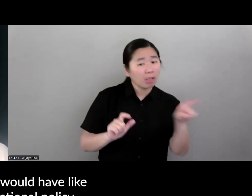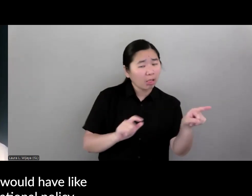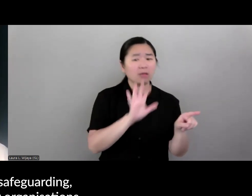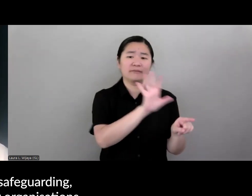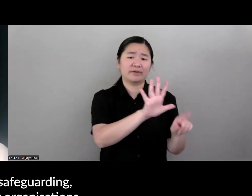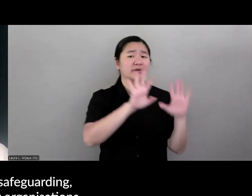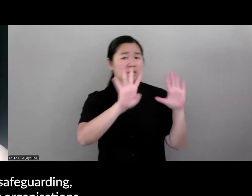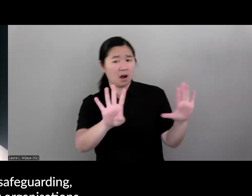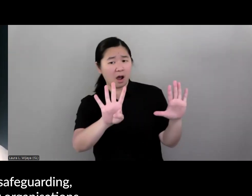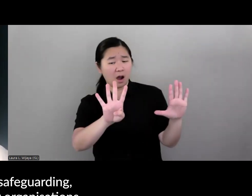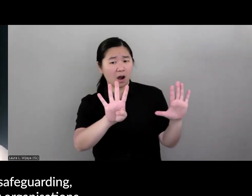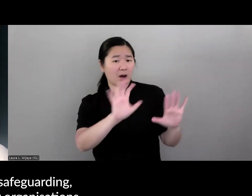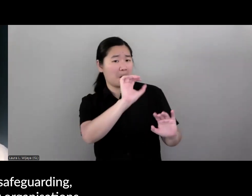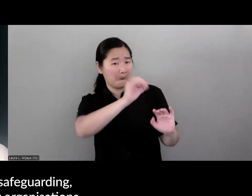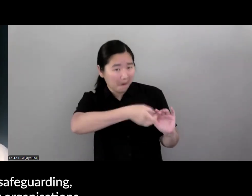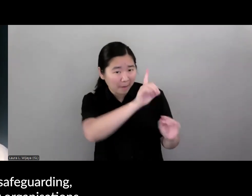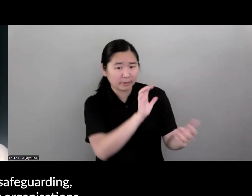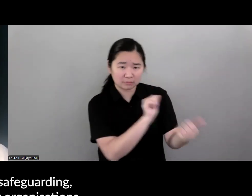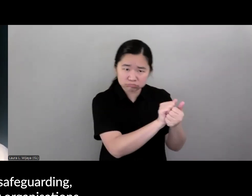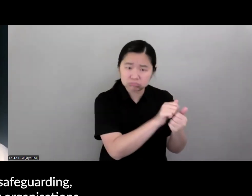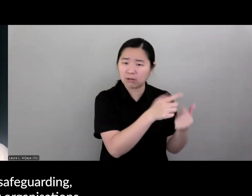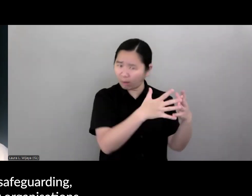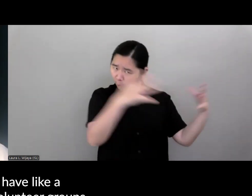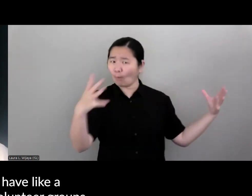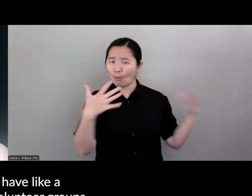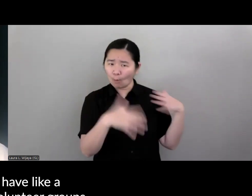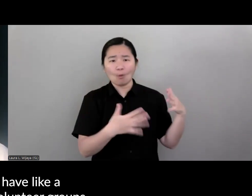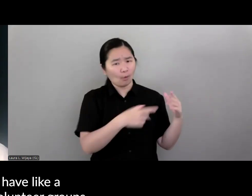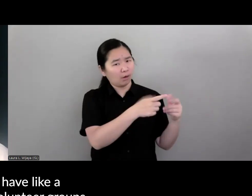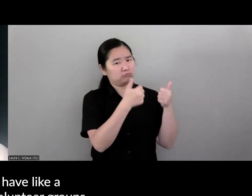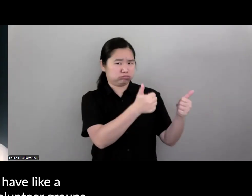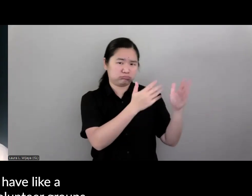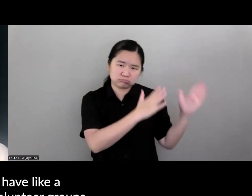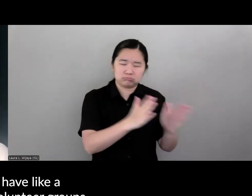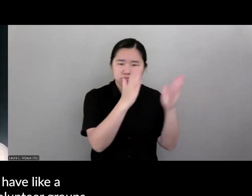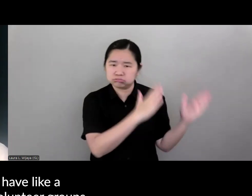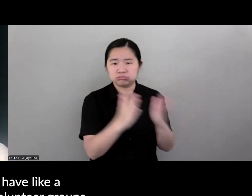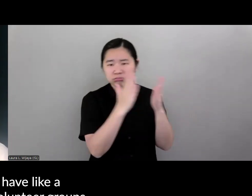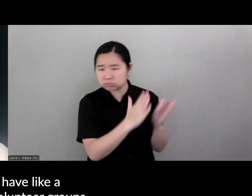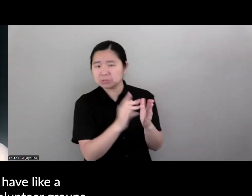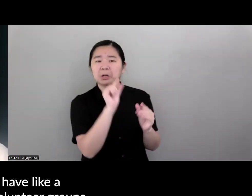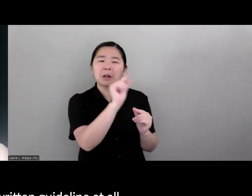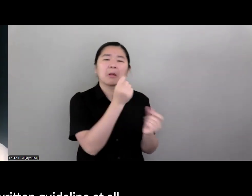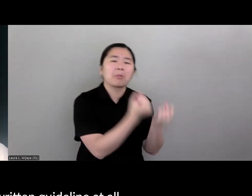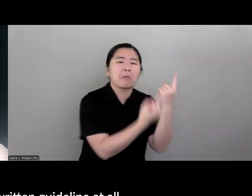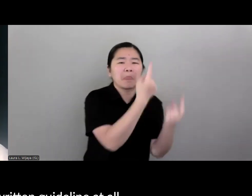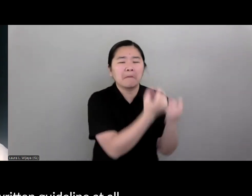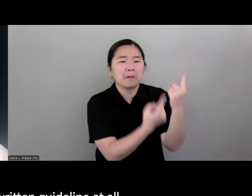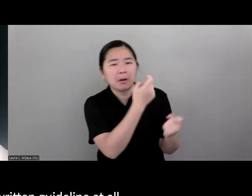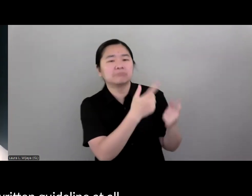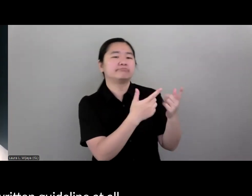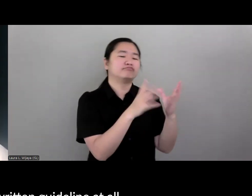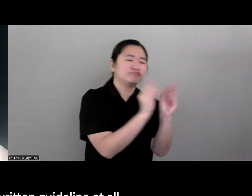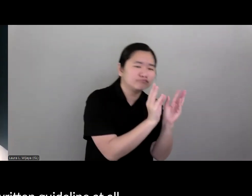organizational policy including safeguarding, while other organizations will just have like a bylaw, and volunteer groups may not have